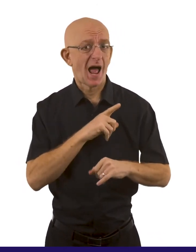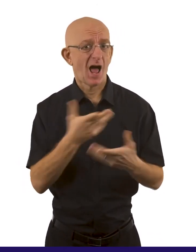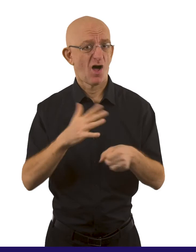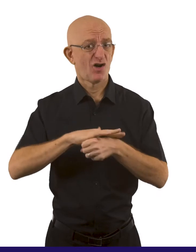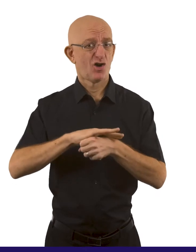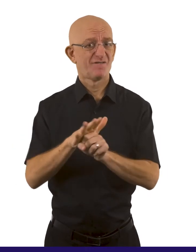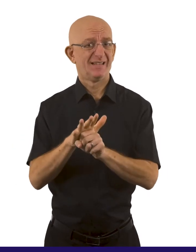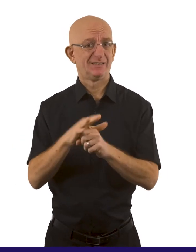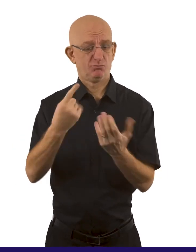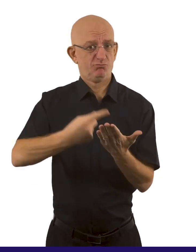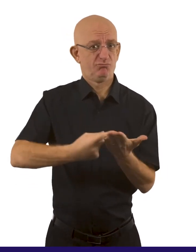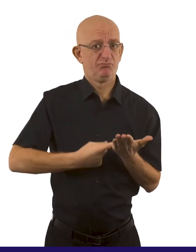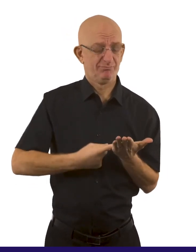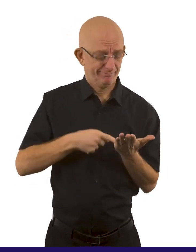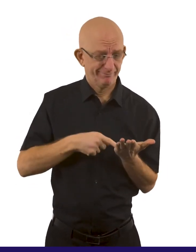COVID restrictions or concerns.